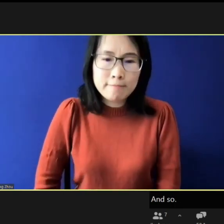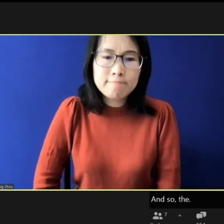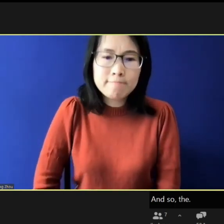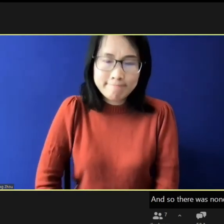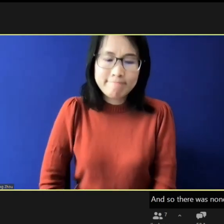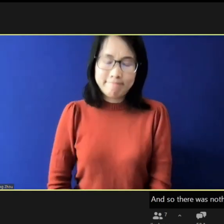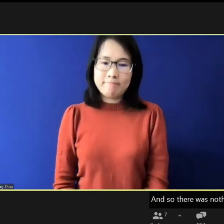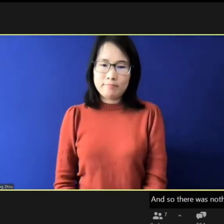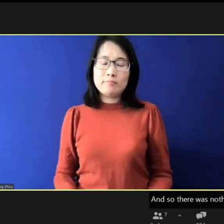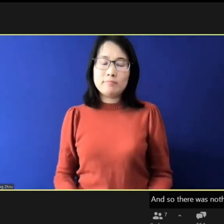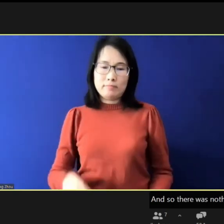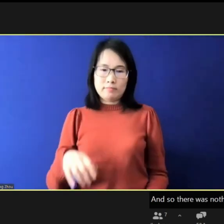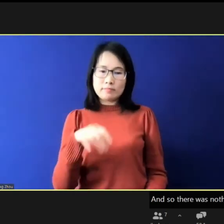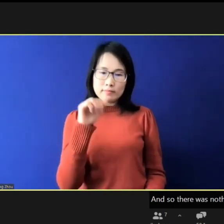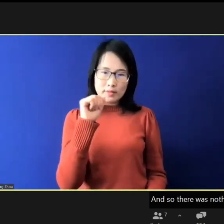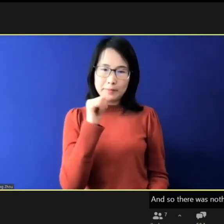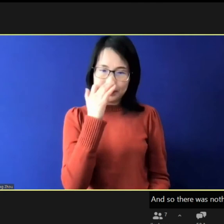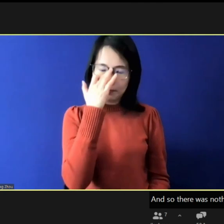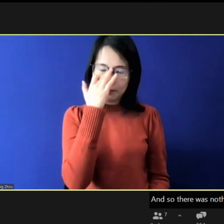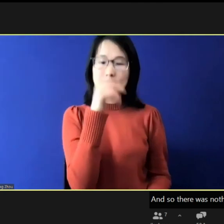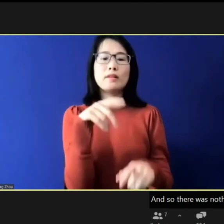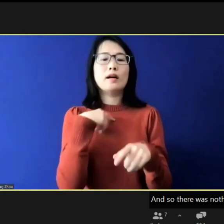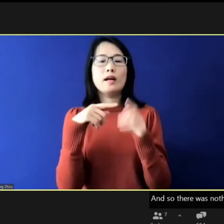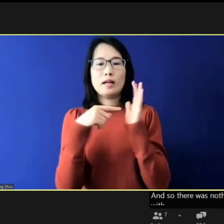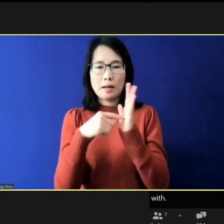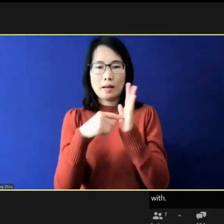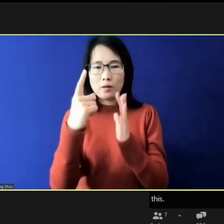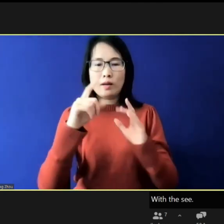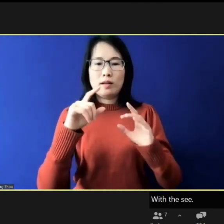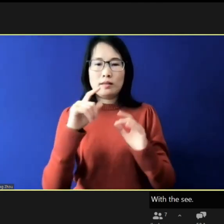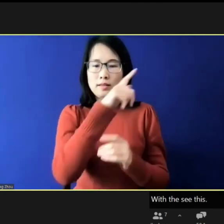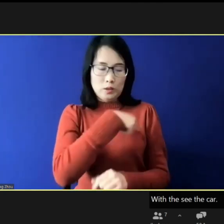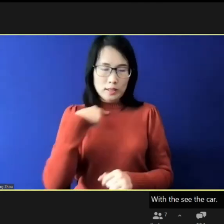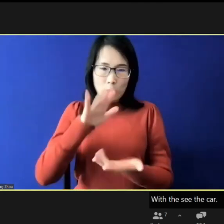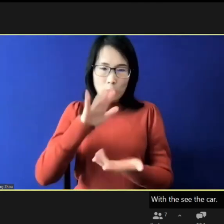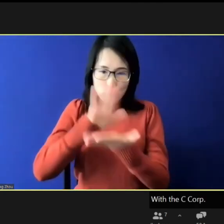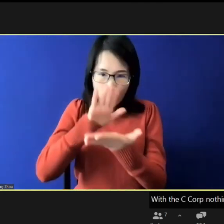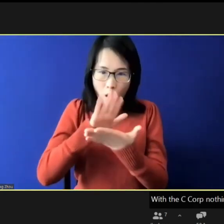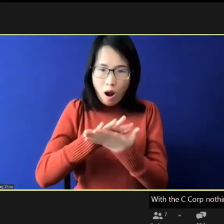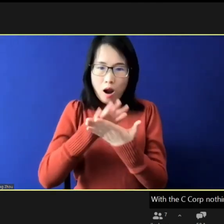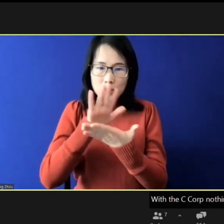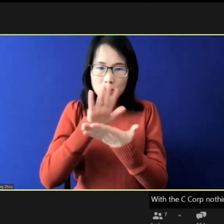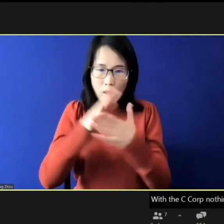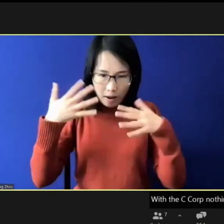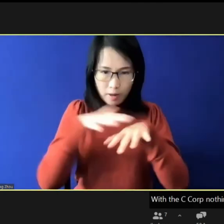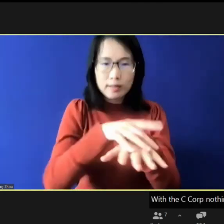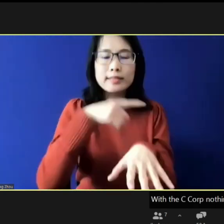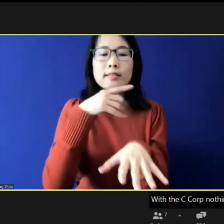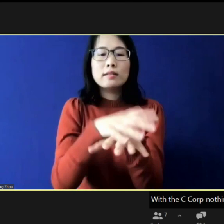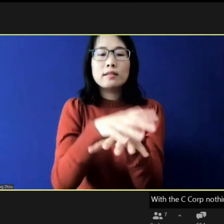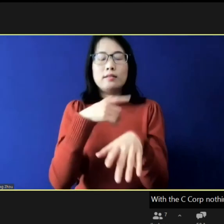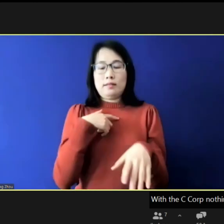there was nothing equivalent to that in China with the CRPD, nothing. So in China